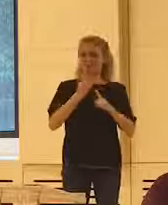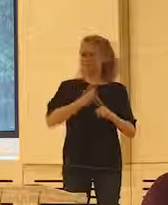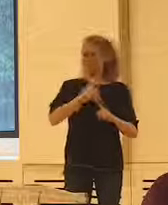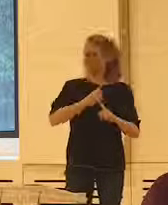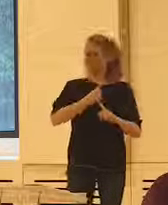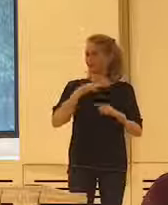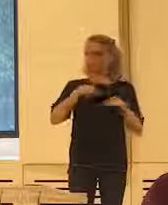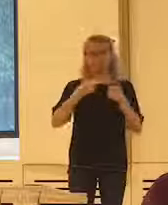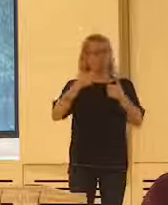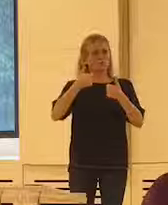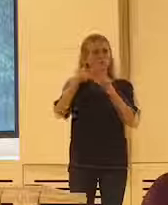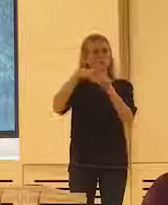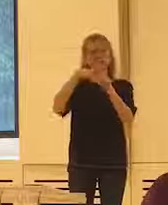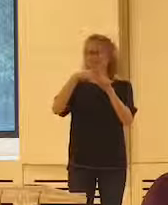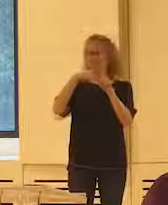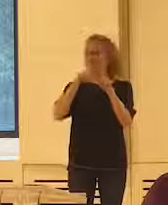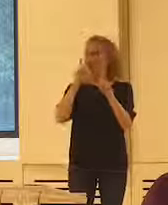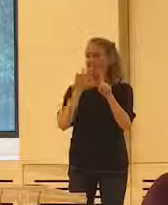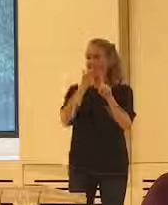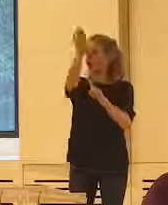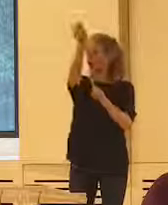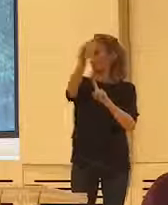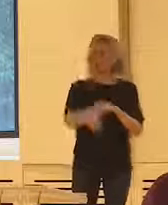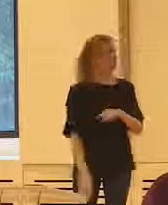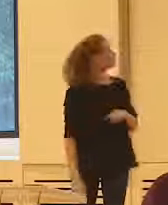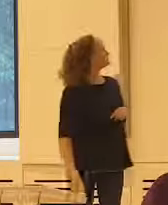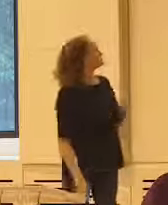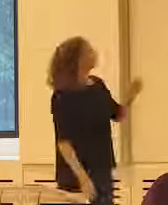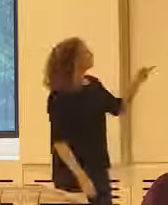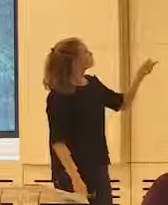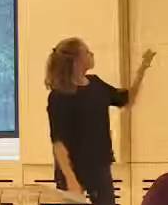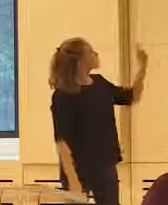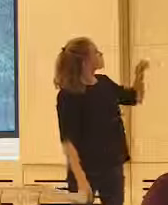therefore how to do something to improve that and become more positive.